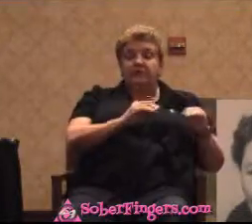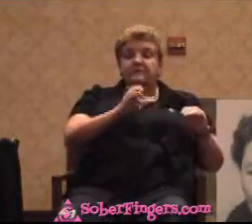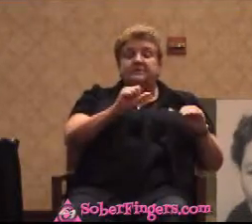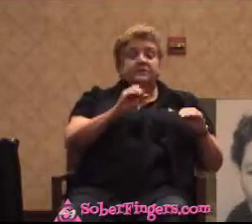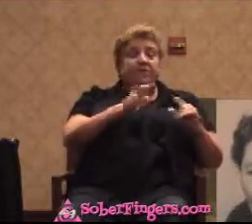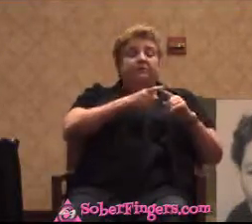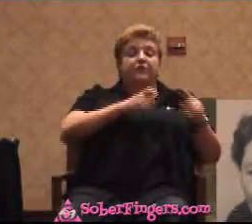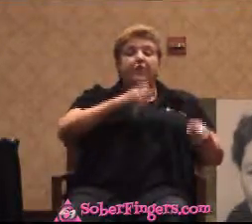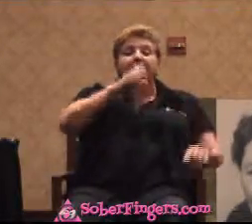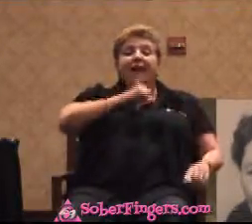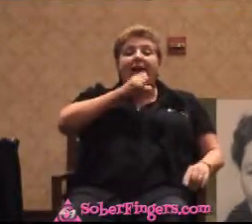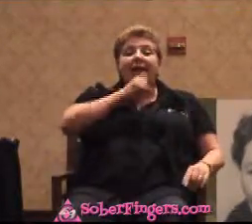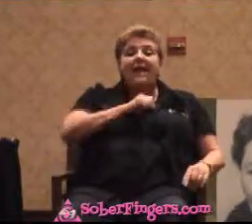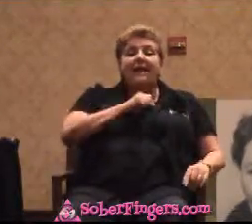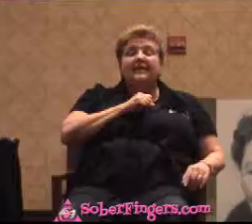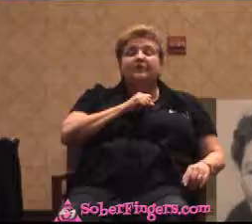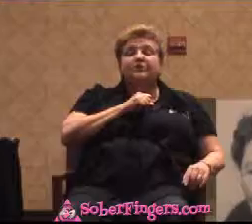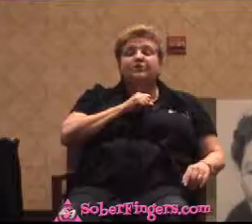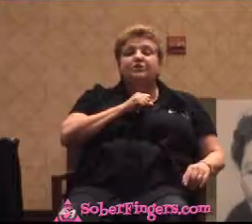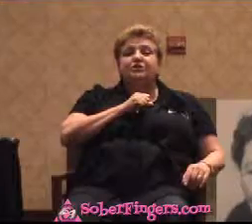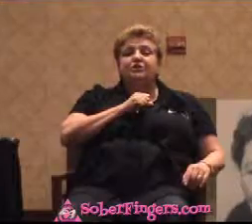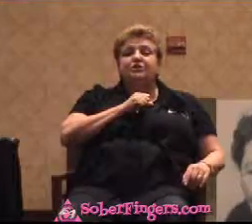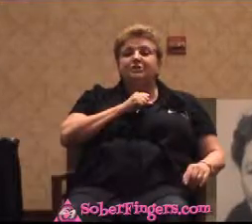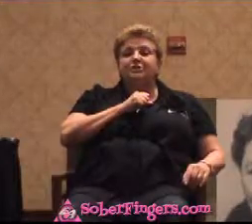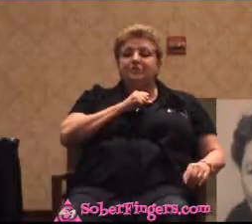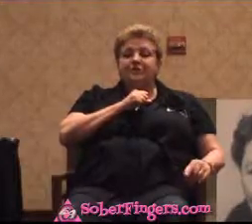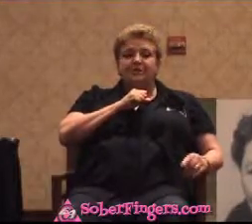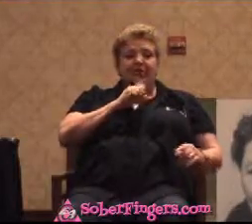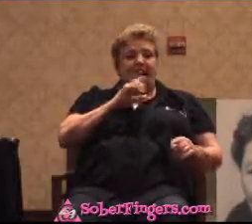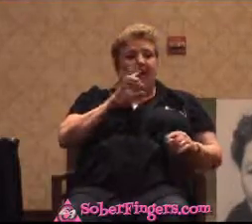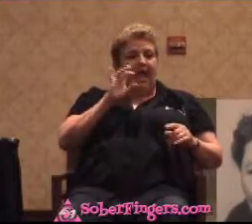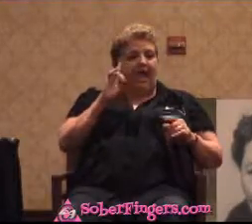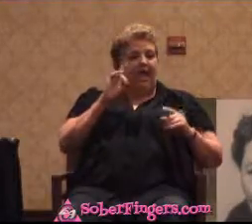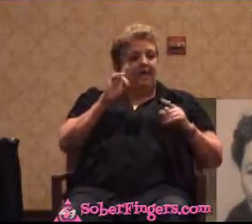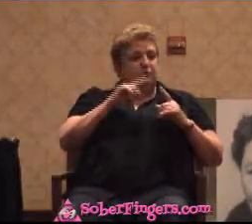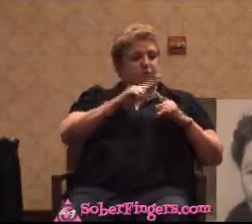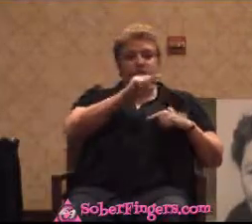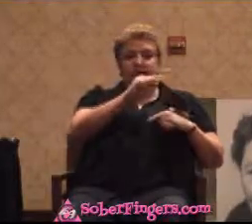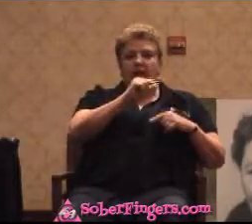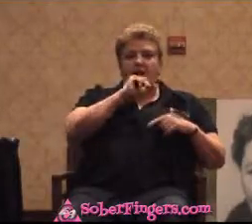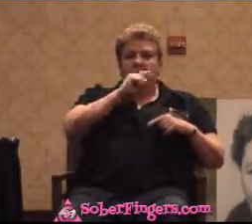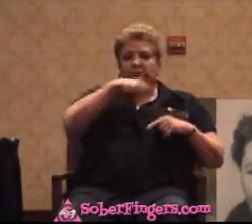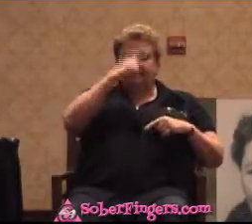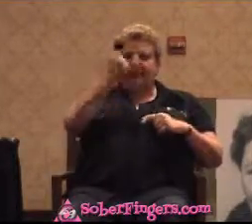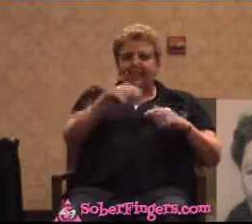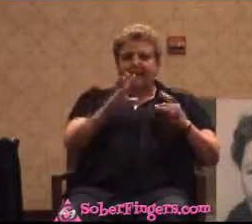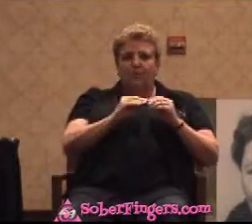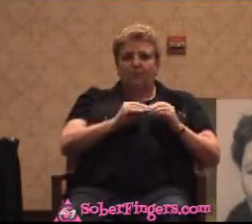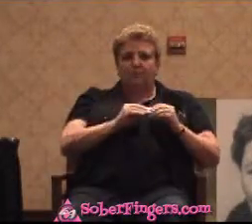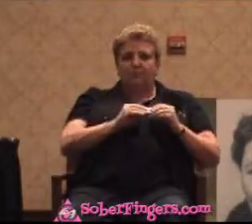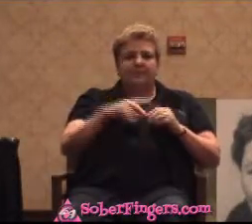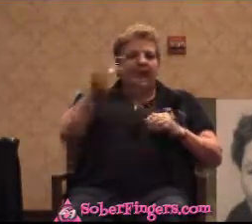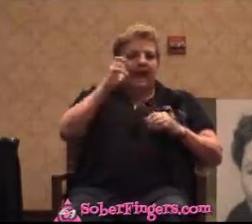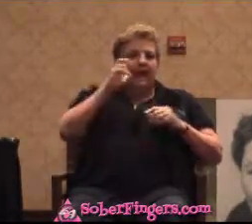even black no more. I listened to Bob Seger and the Silver Bullet Band.